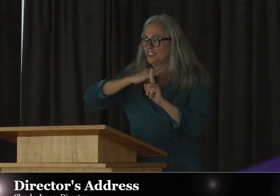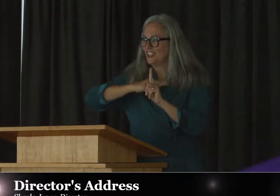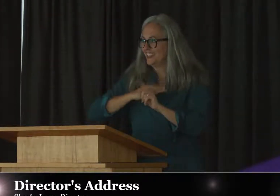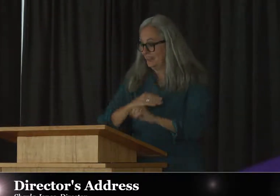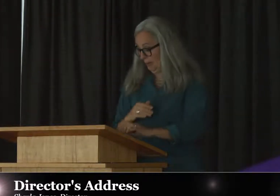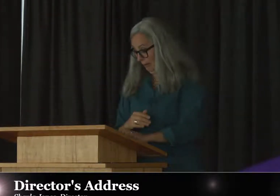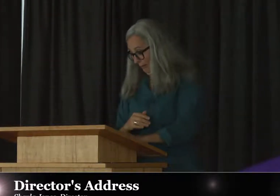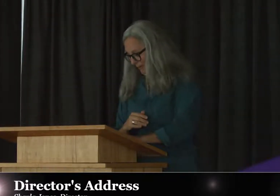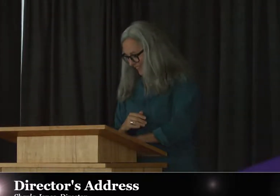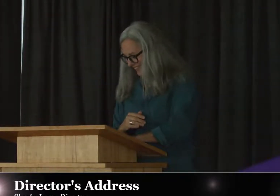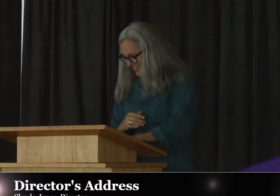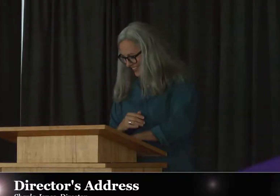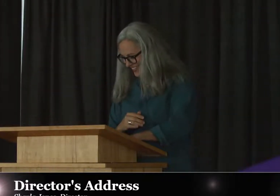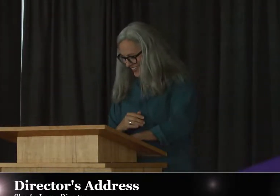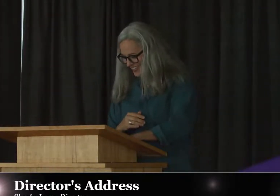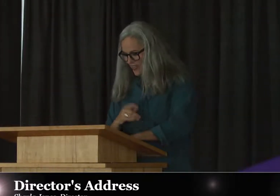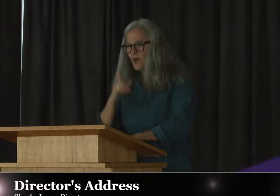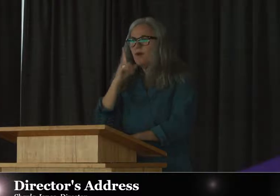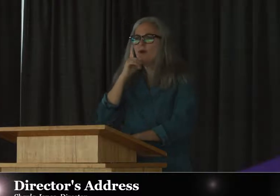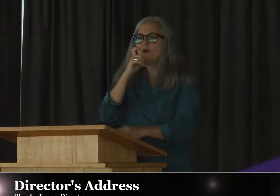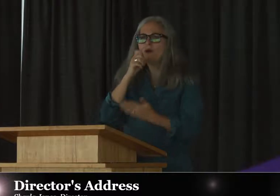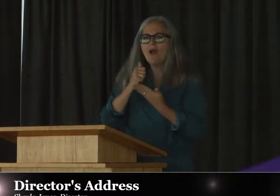showers at just the right temperature?